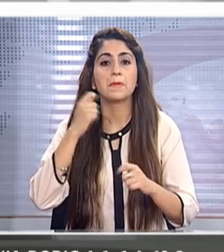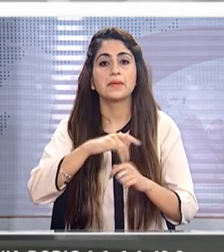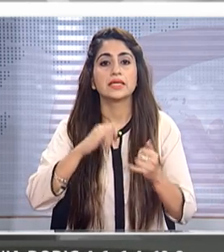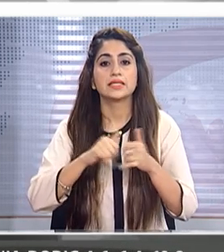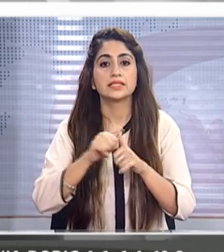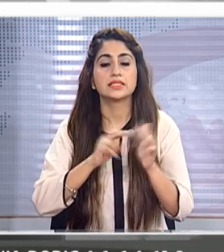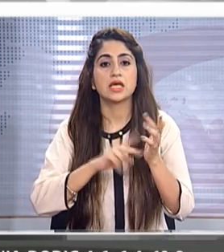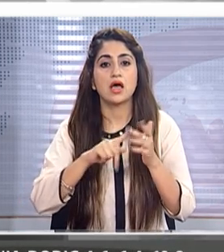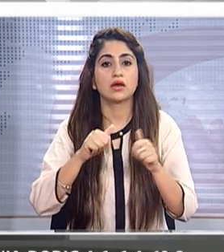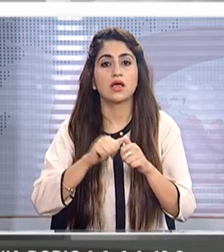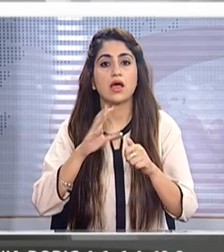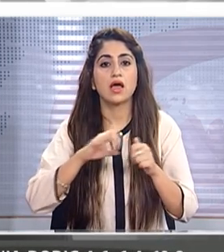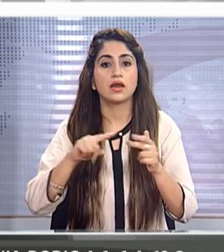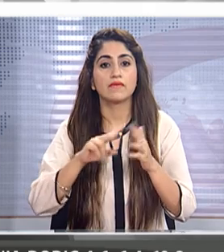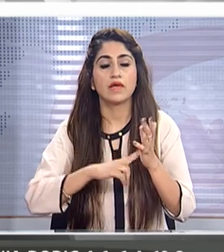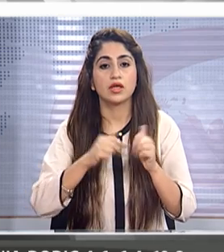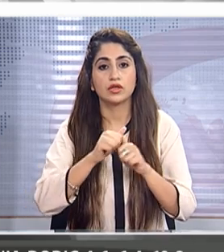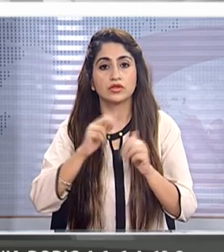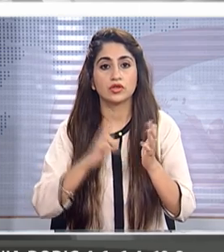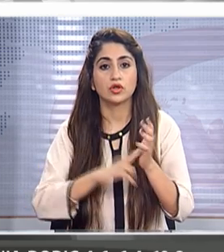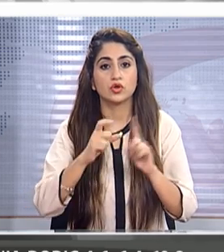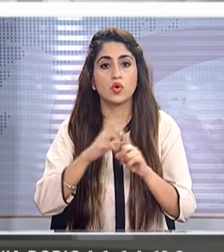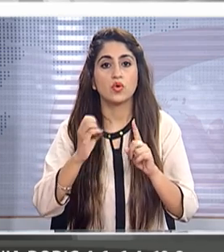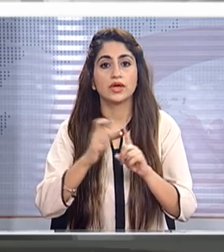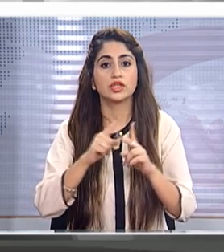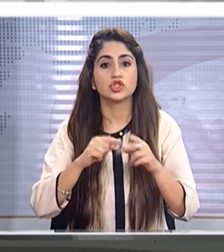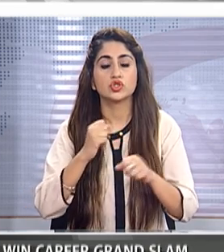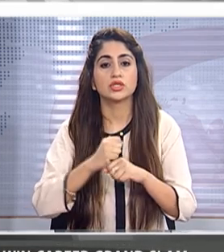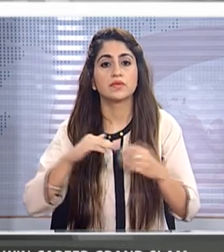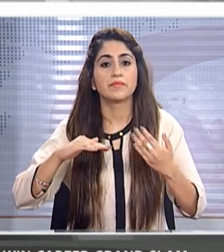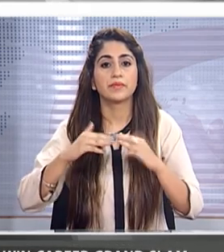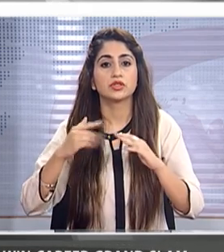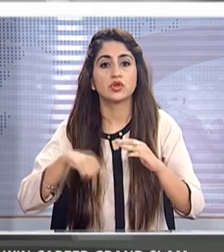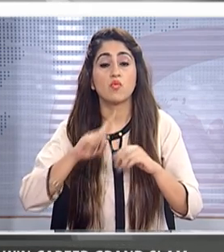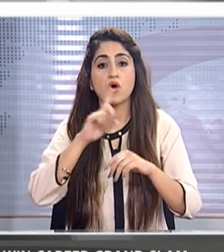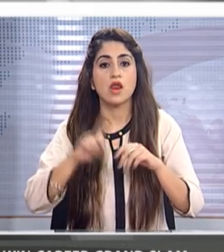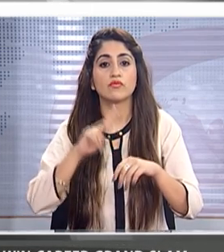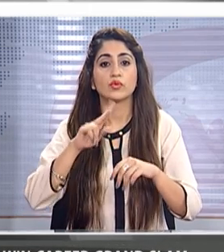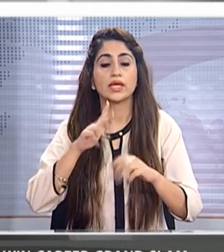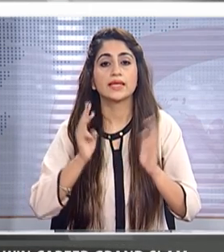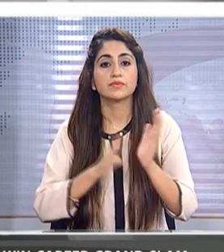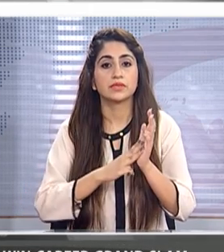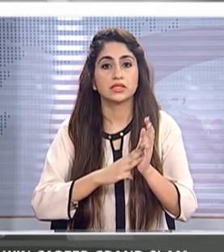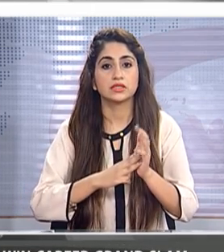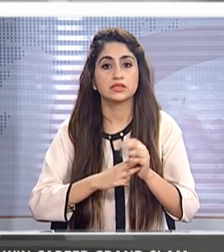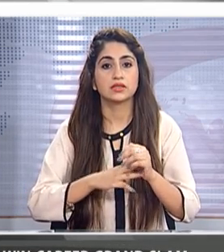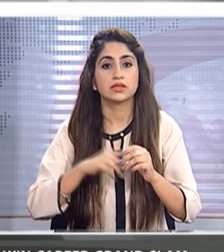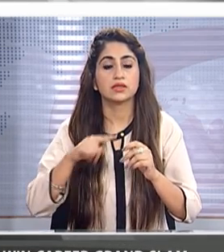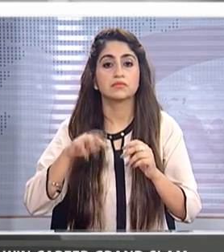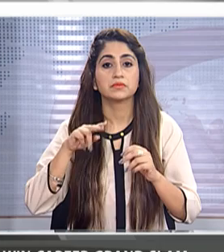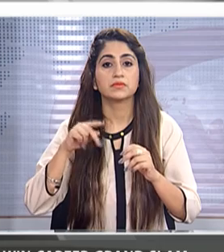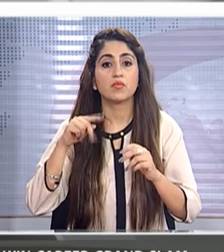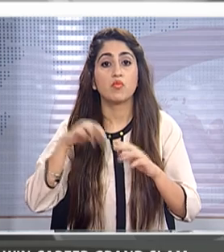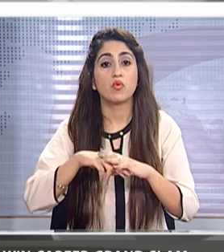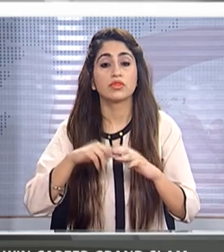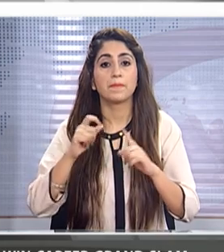over second seeds Sania Mirza and Ivan Dodig in the summit clash that lasted 1 hour and 28 minutes. This